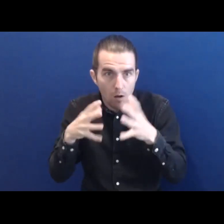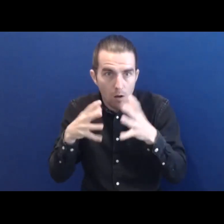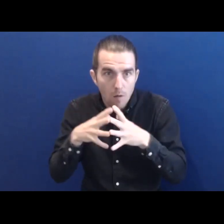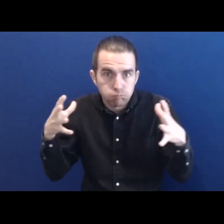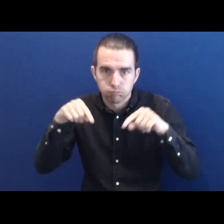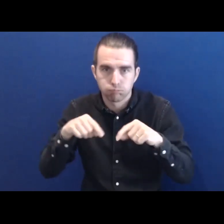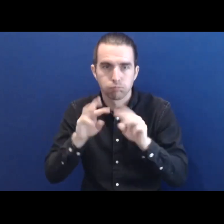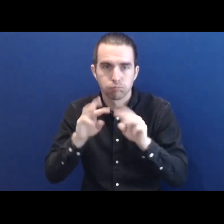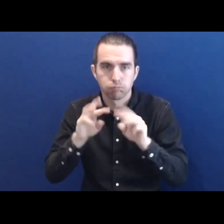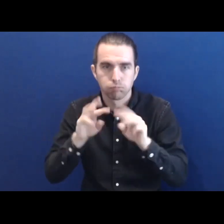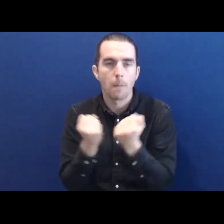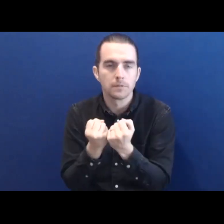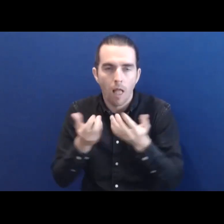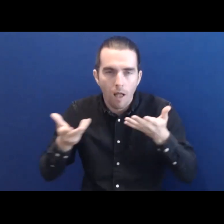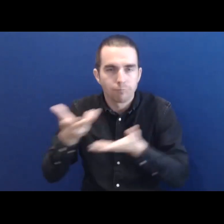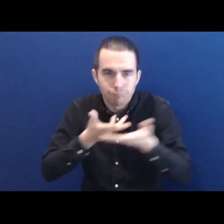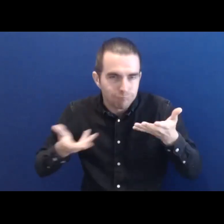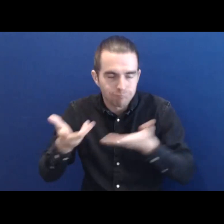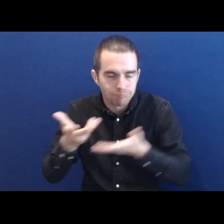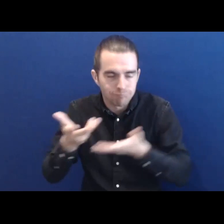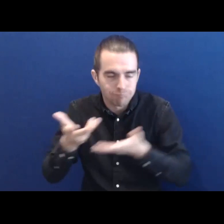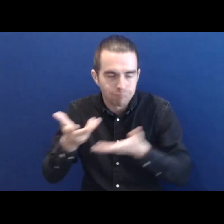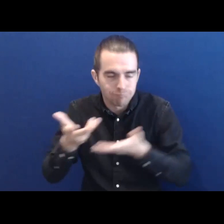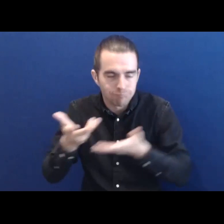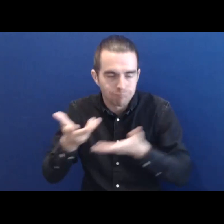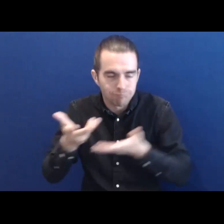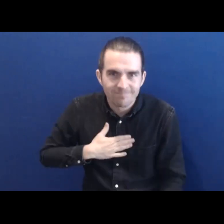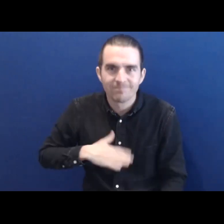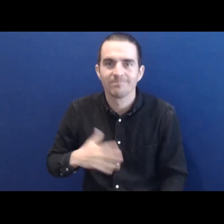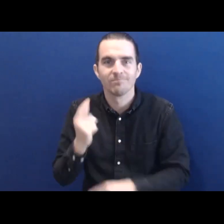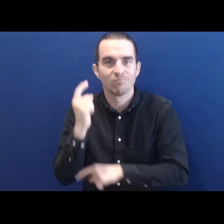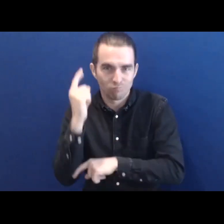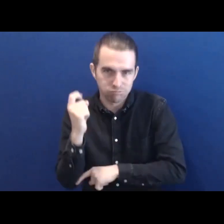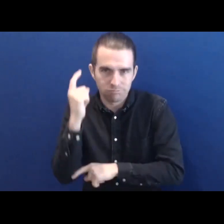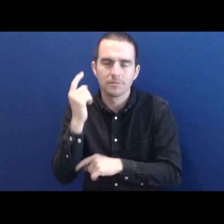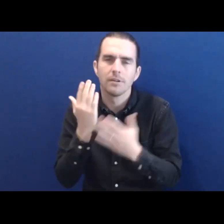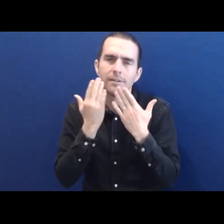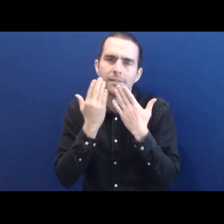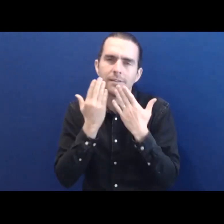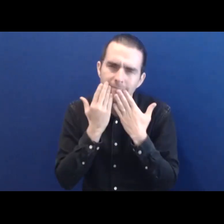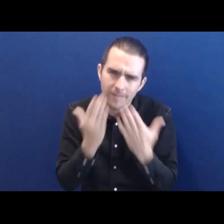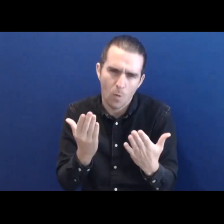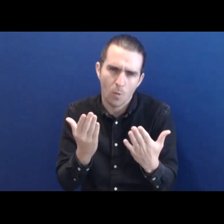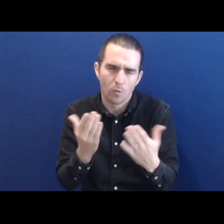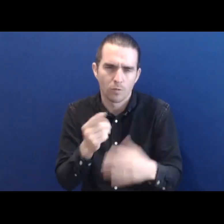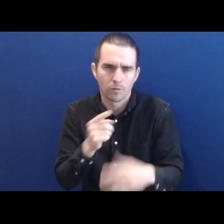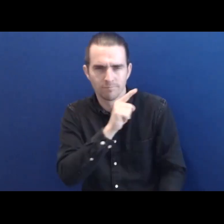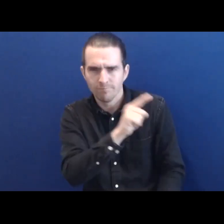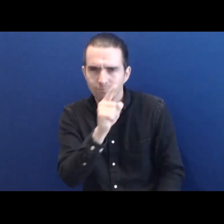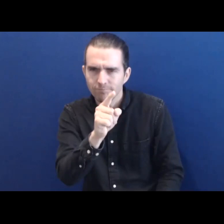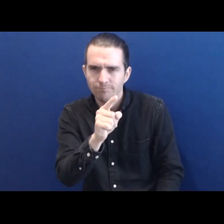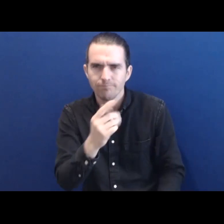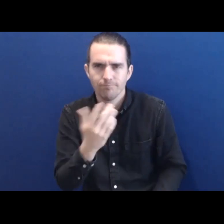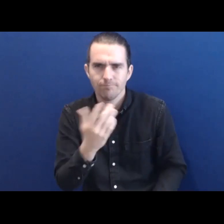I would like to start with a thank you to two other people. You've seen Jazz already, who has been part of the organization of